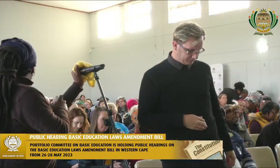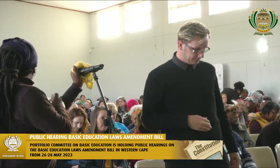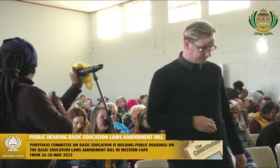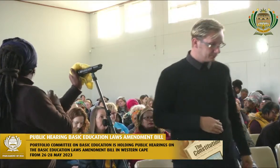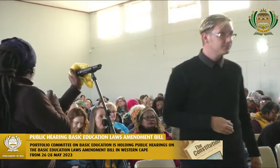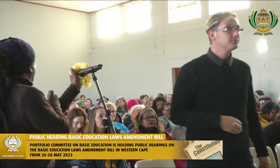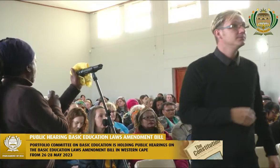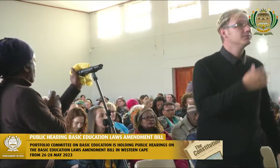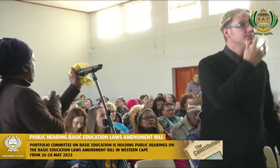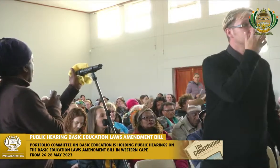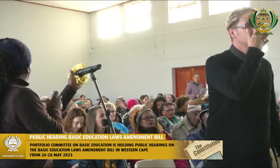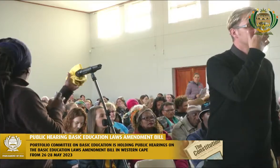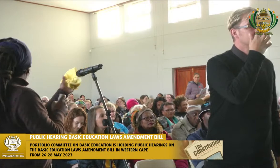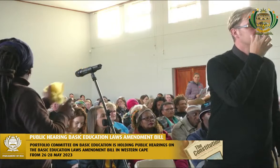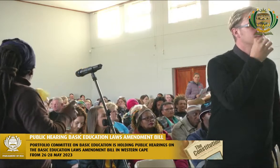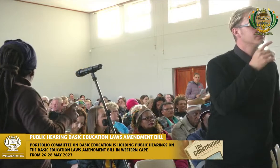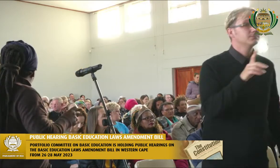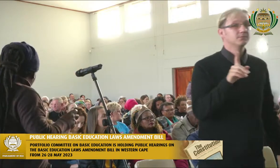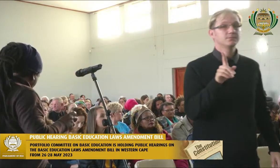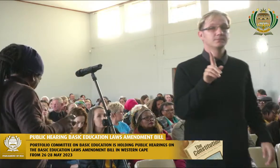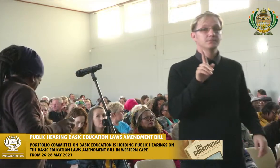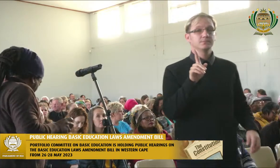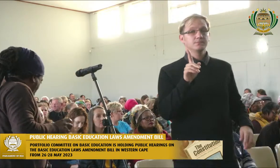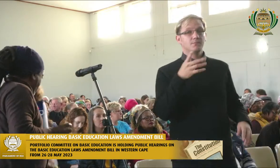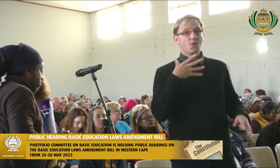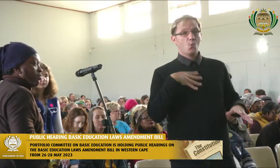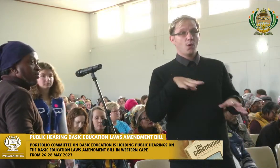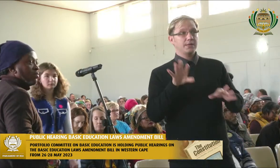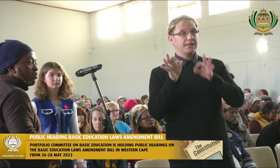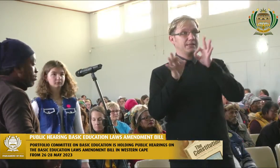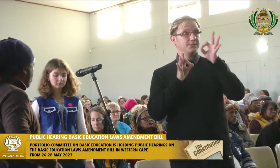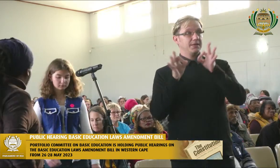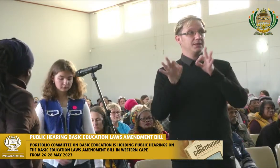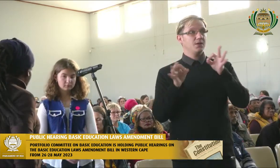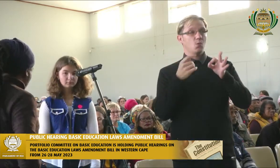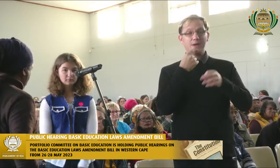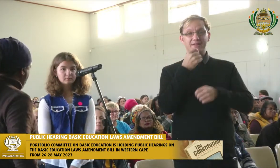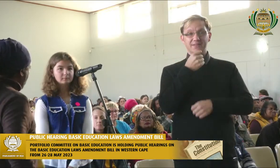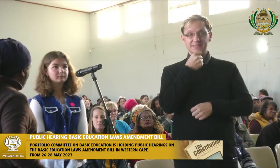Let's just clarify to the table there. When people have spoken,